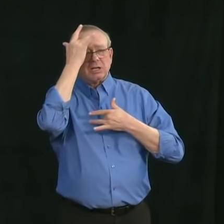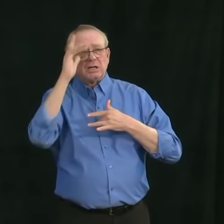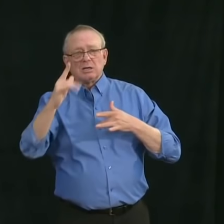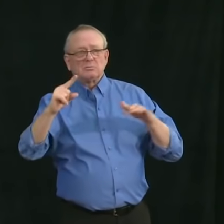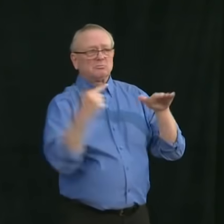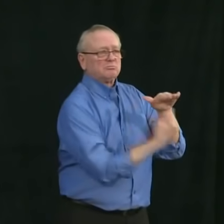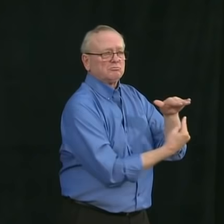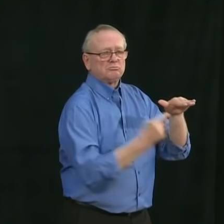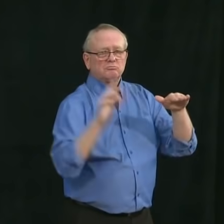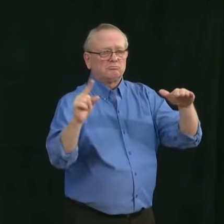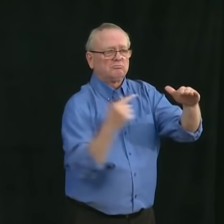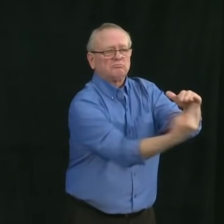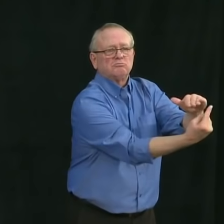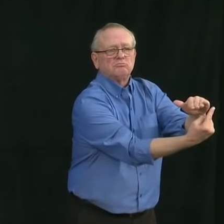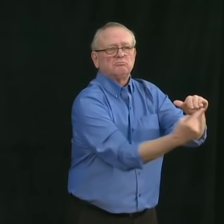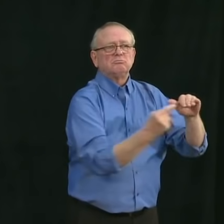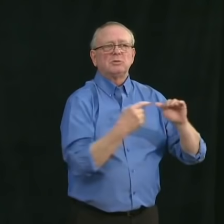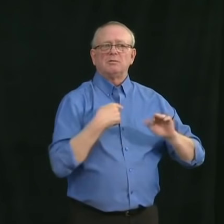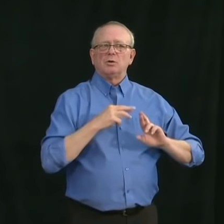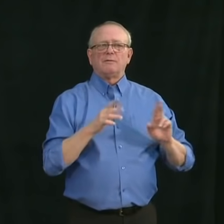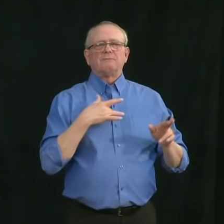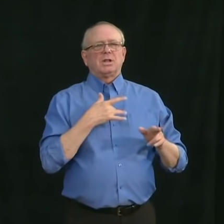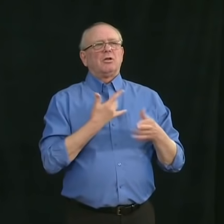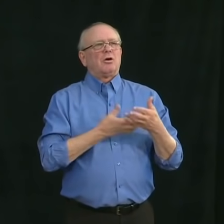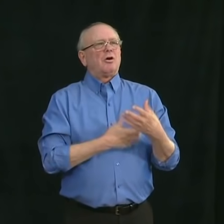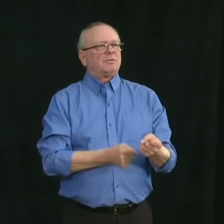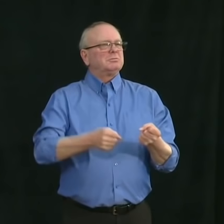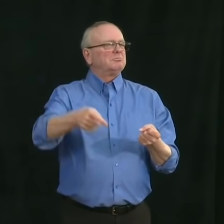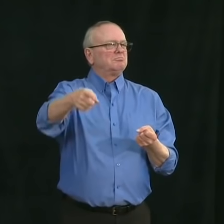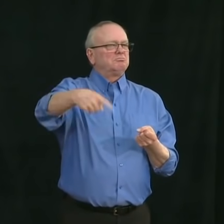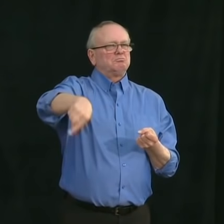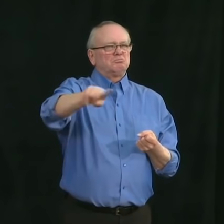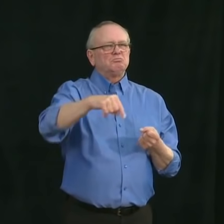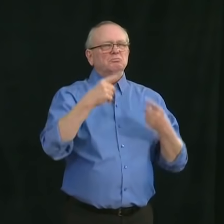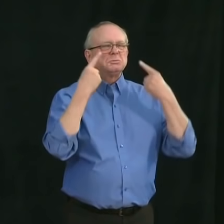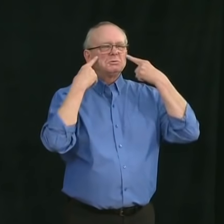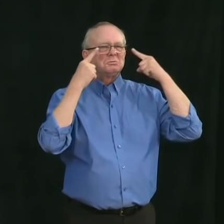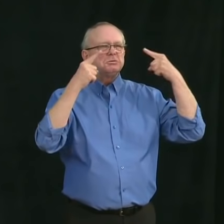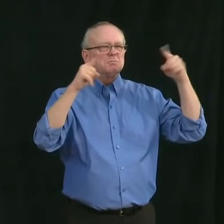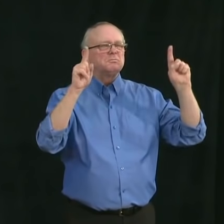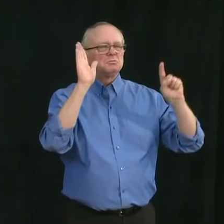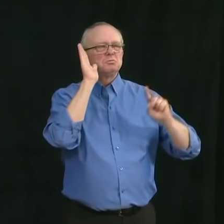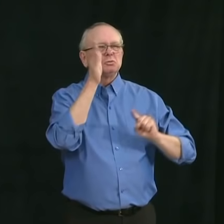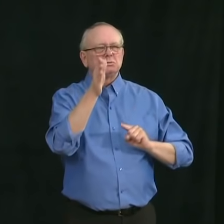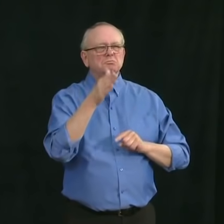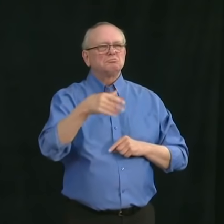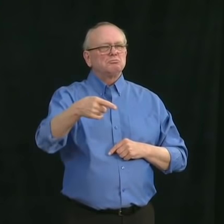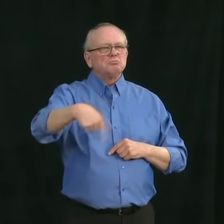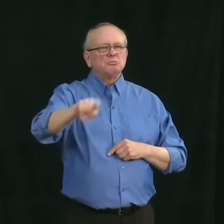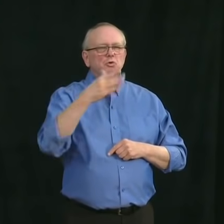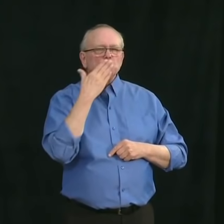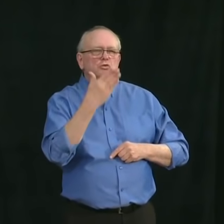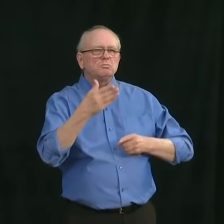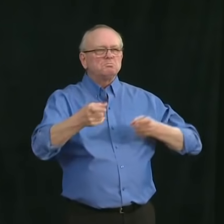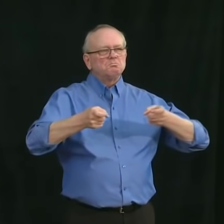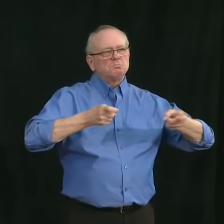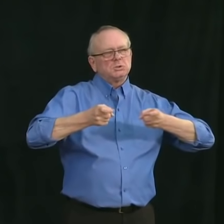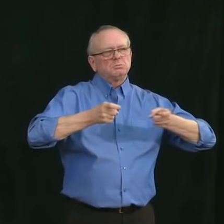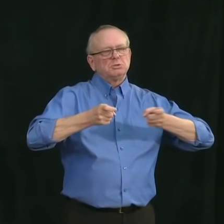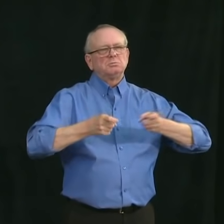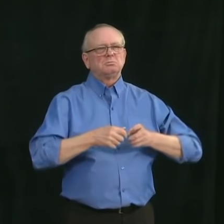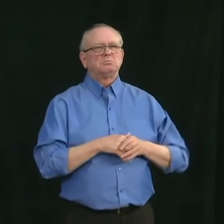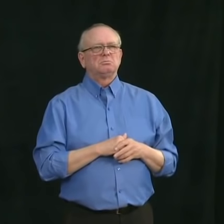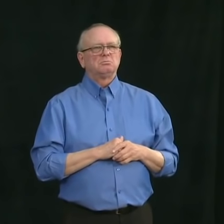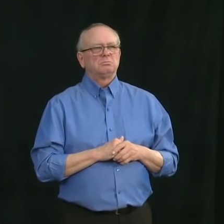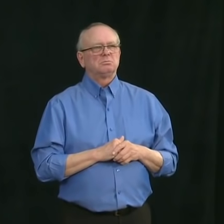community is able to manage the outbreak. Another situation I want to talk about is in the Edmonton zone, where there are